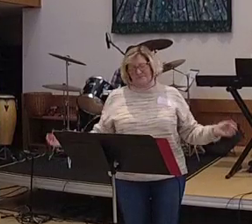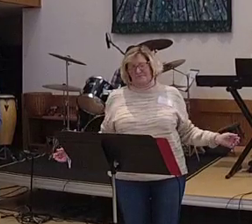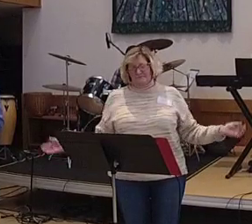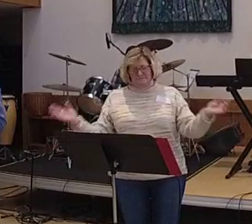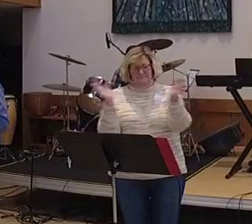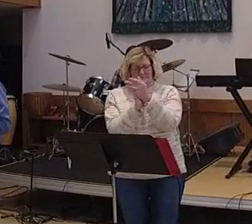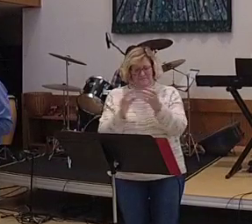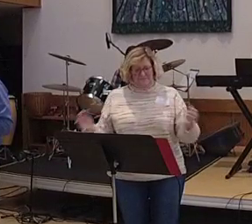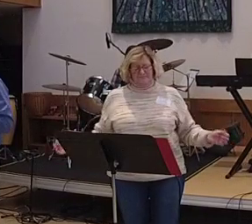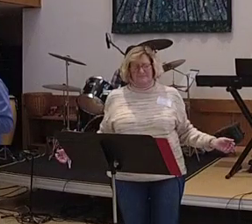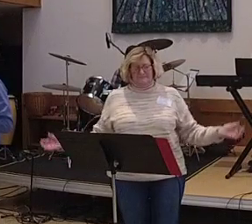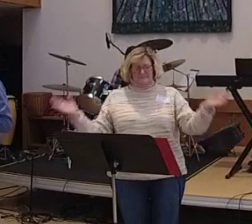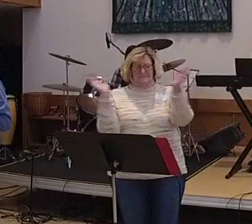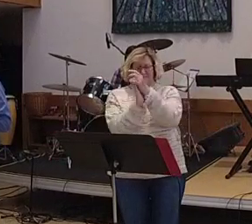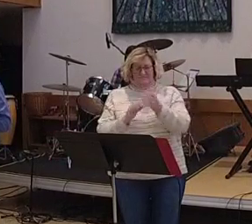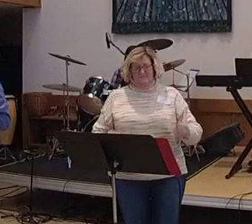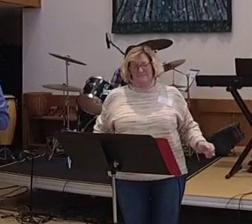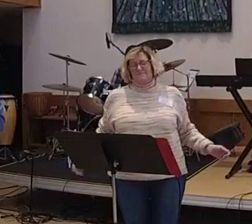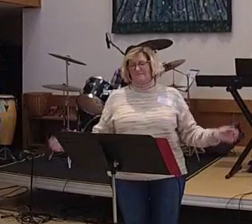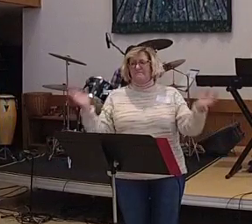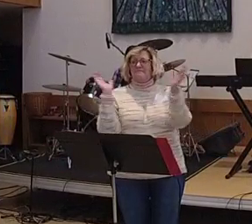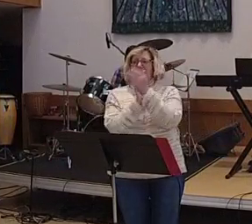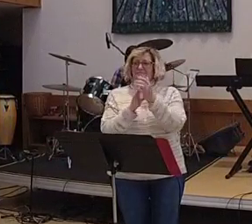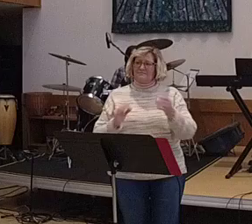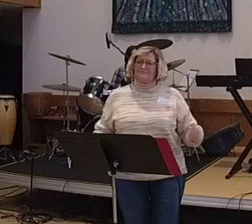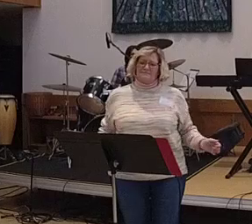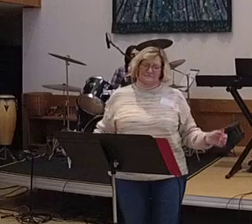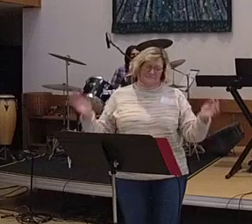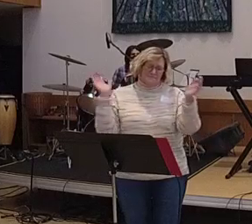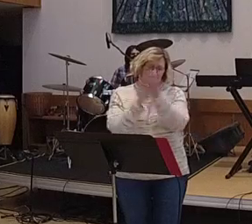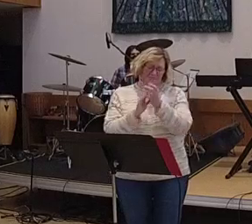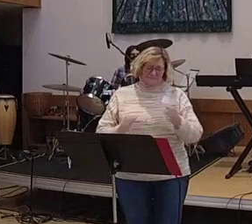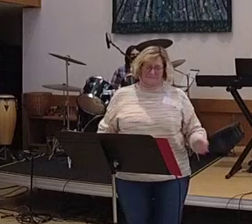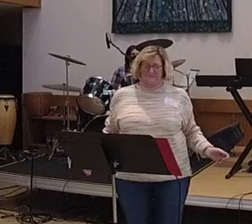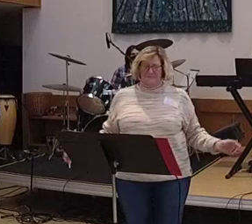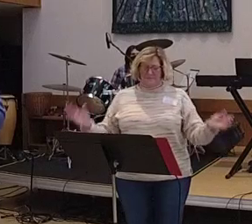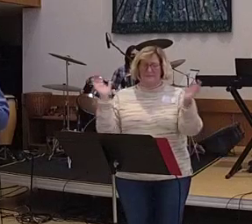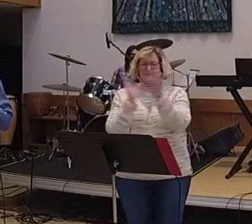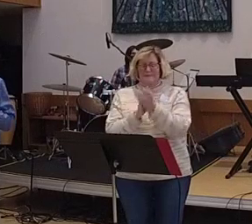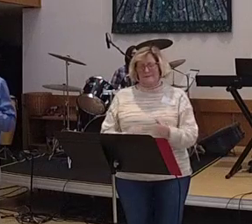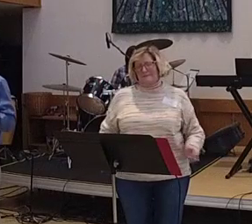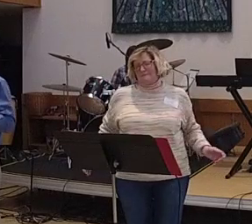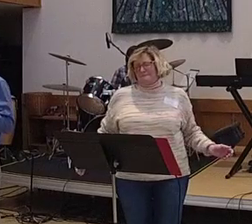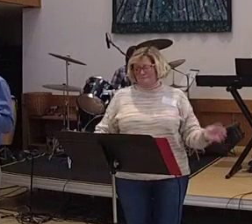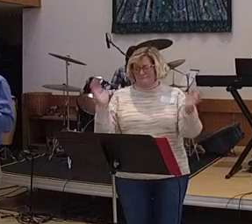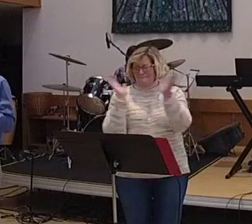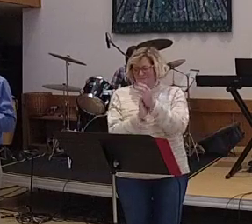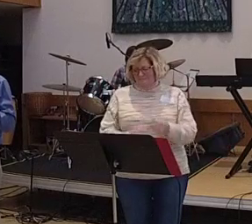Thank you.